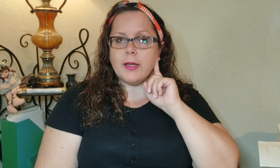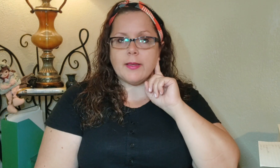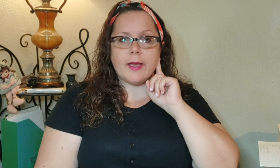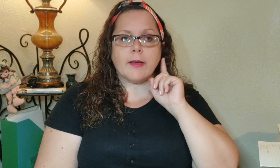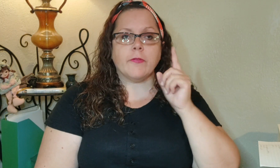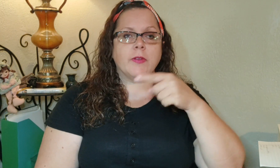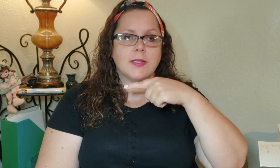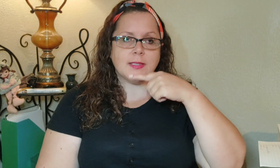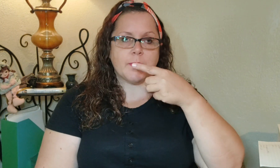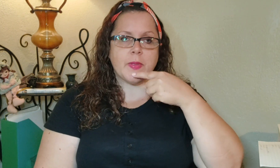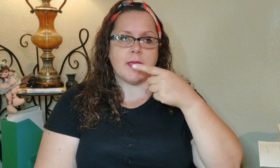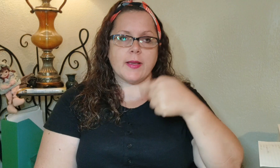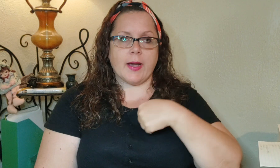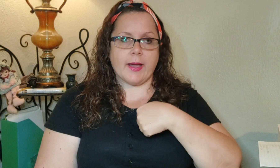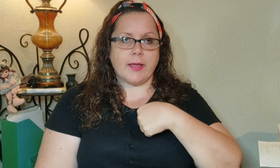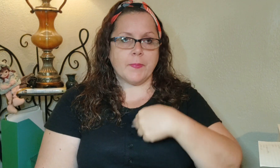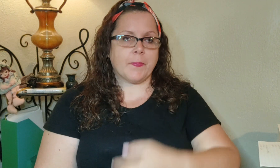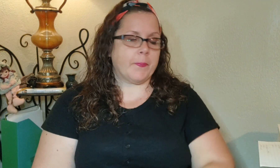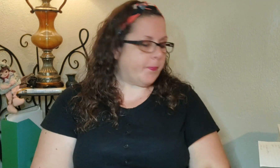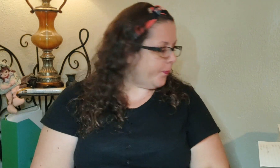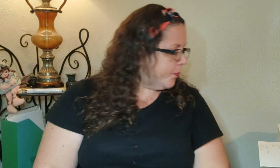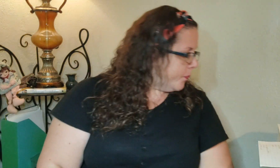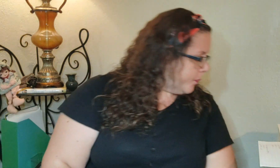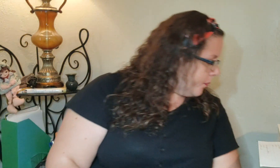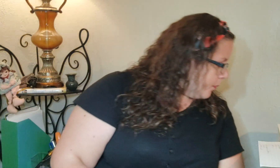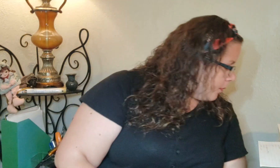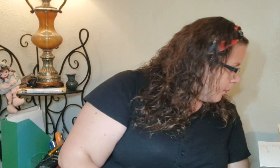Not deaf, speak, I.